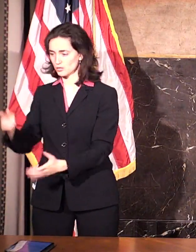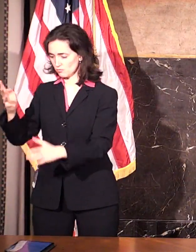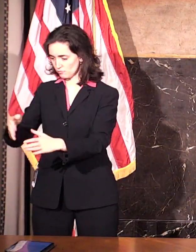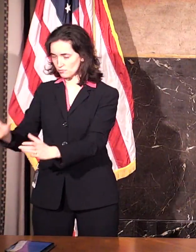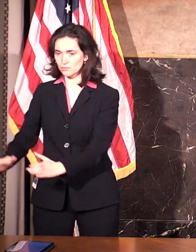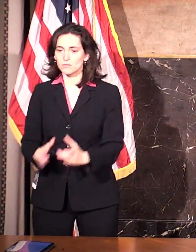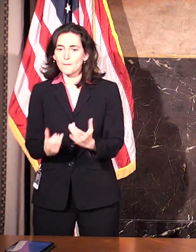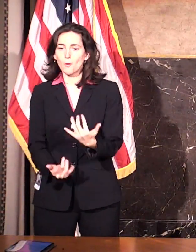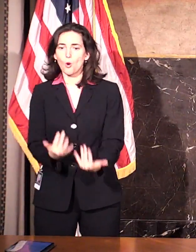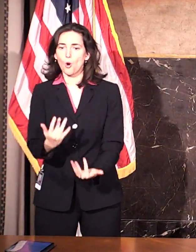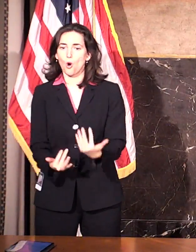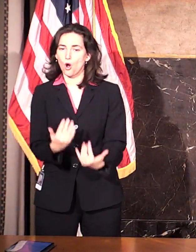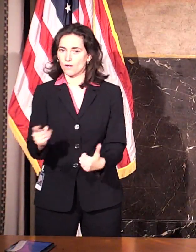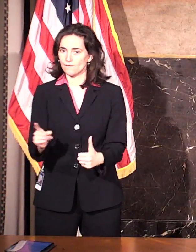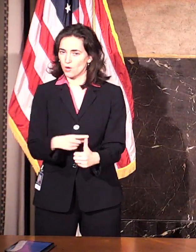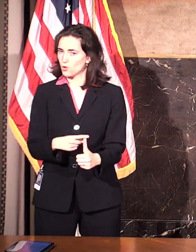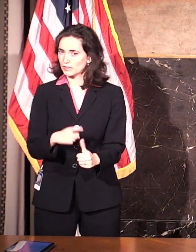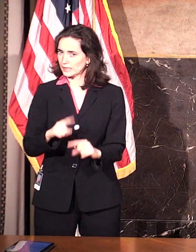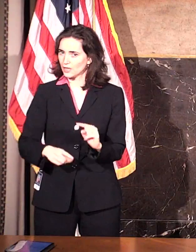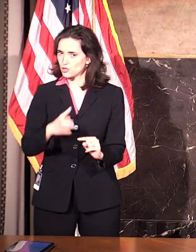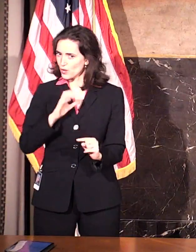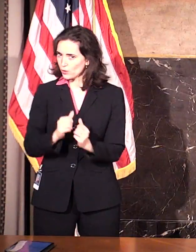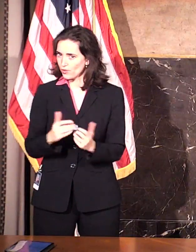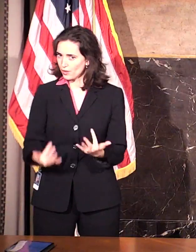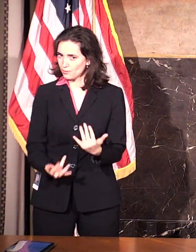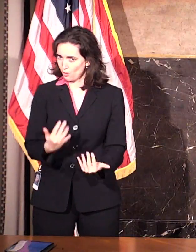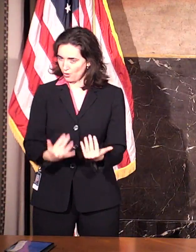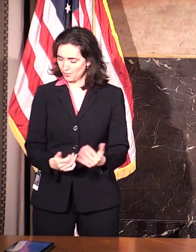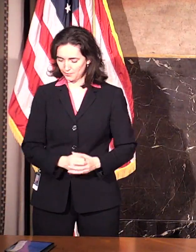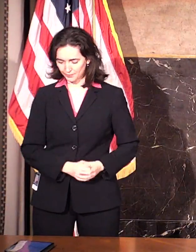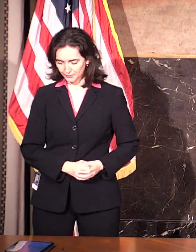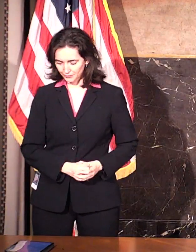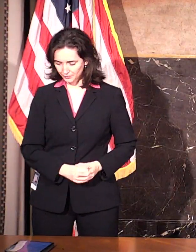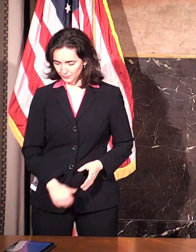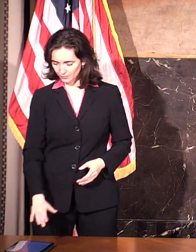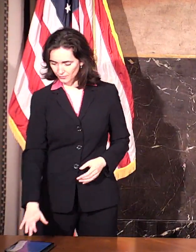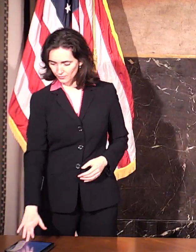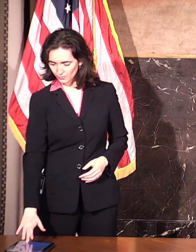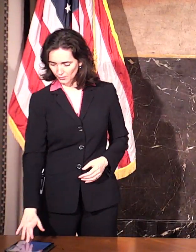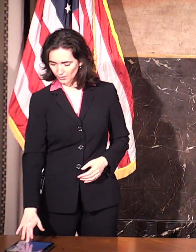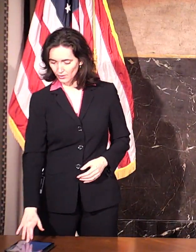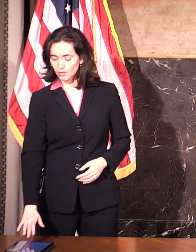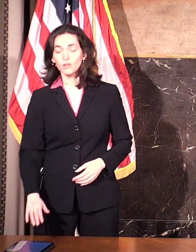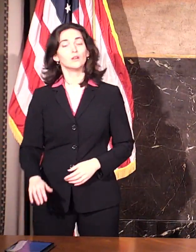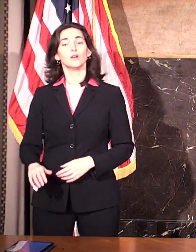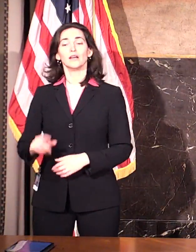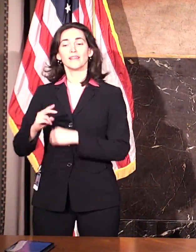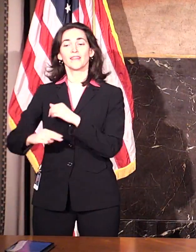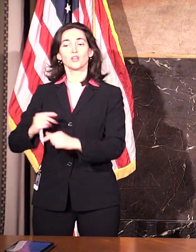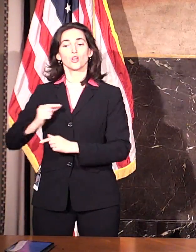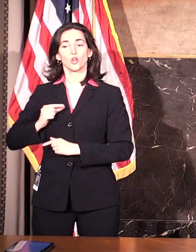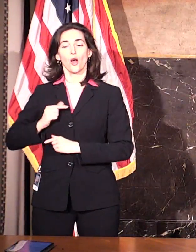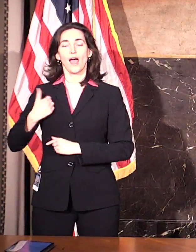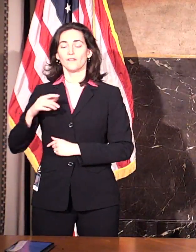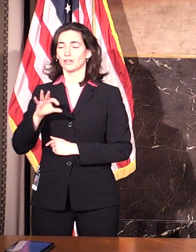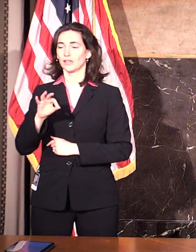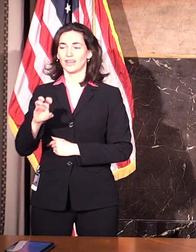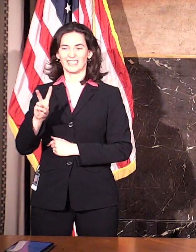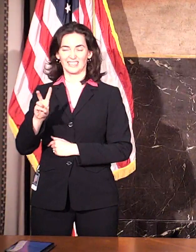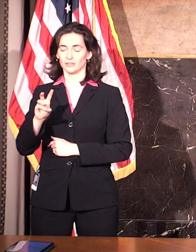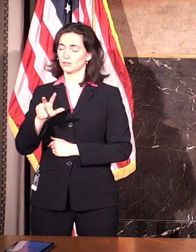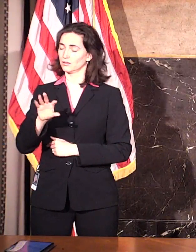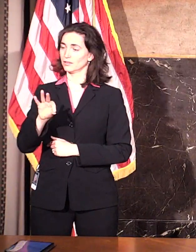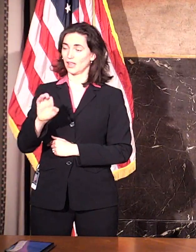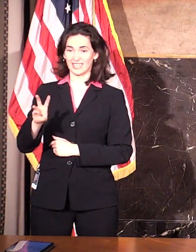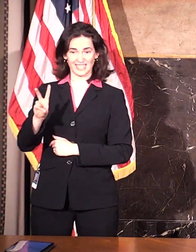The National Guard currently has more than 960 soldiers and airmen activated in support of emergency operations,